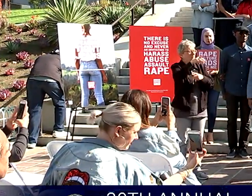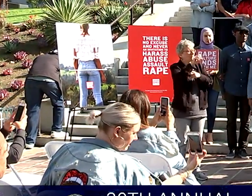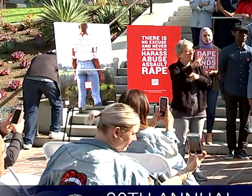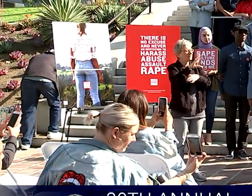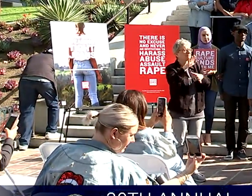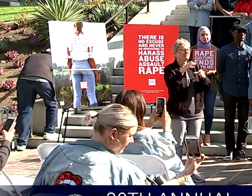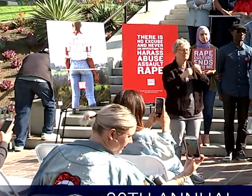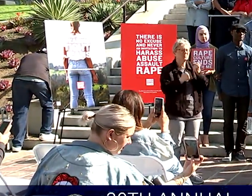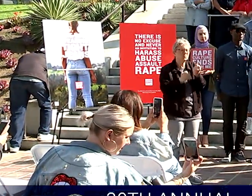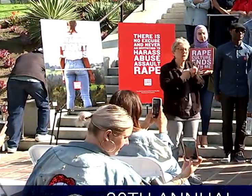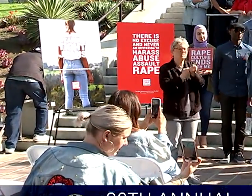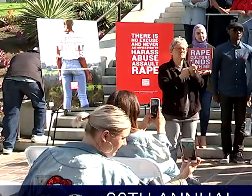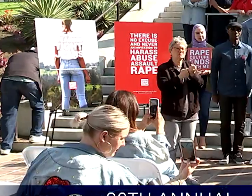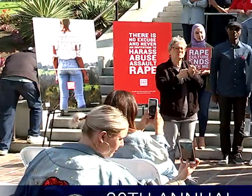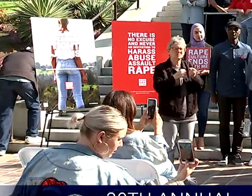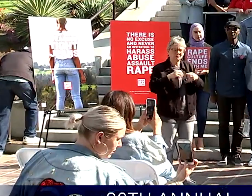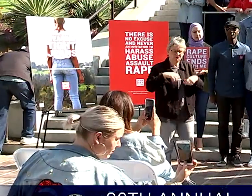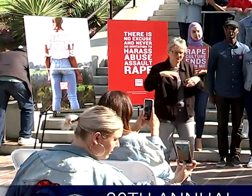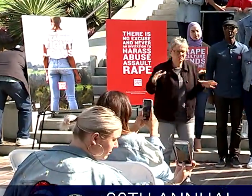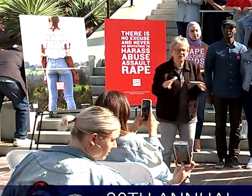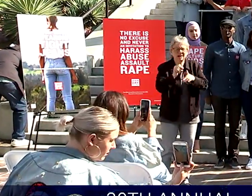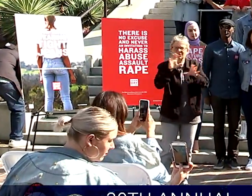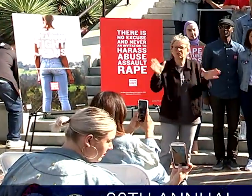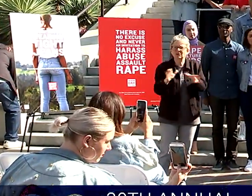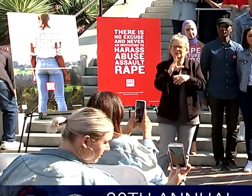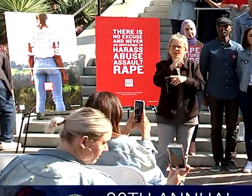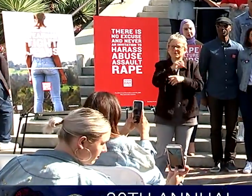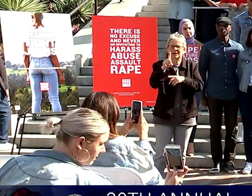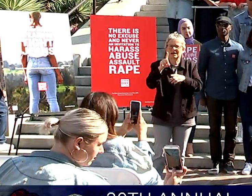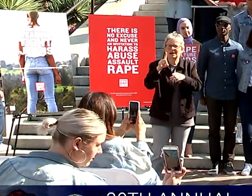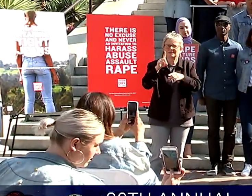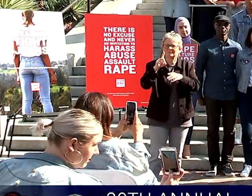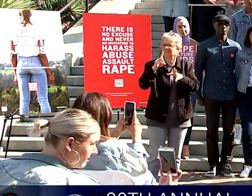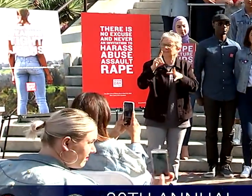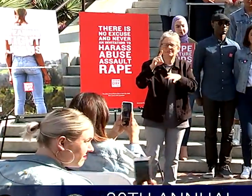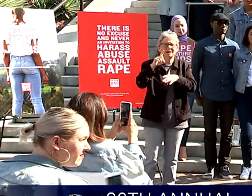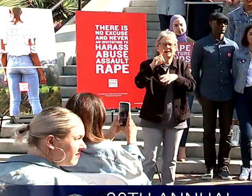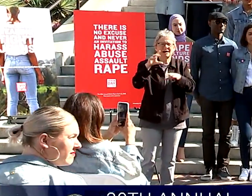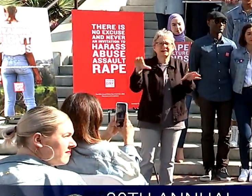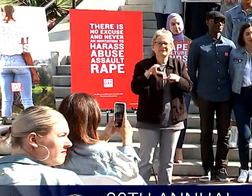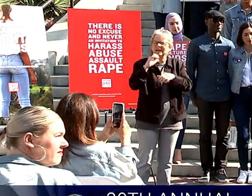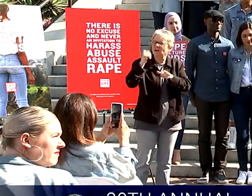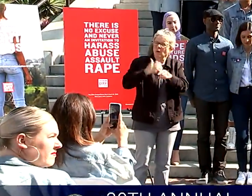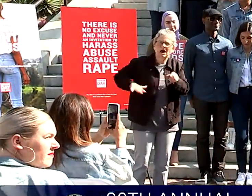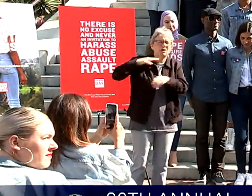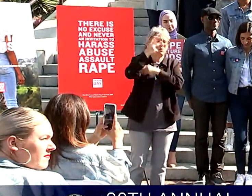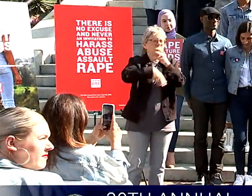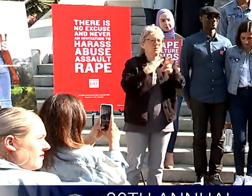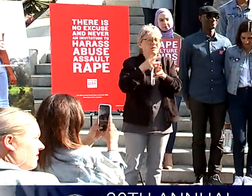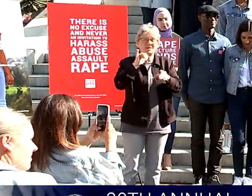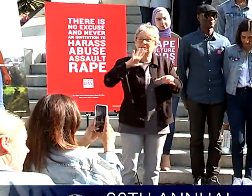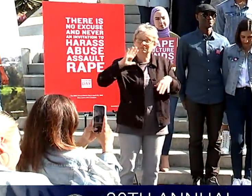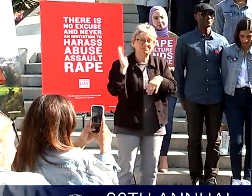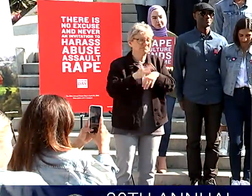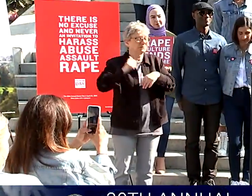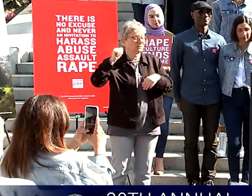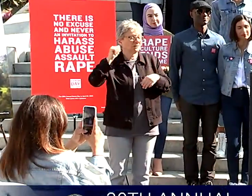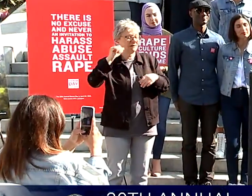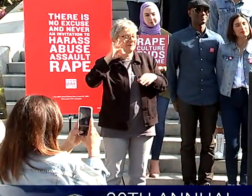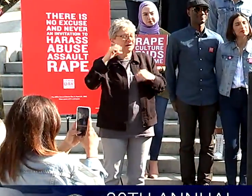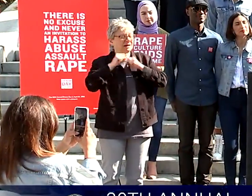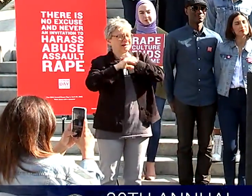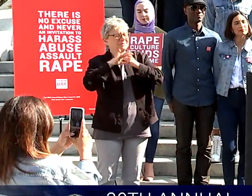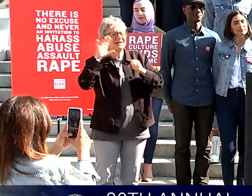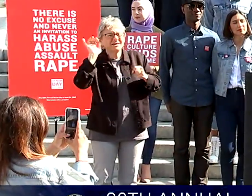has sponsored, curated, and encouraged Denim Day activities around the world. The clarion call of the campaign is